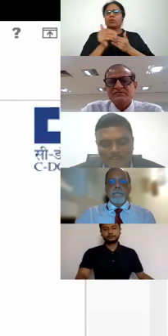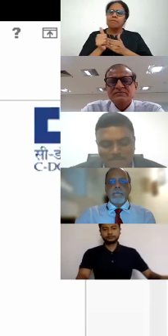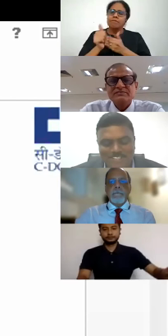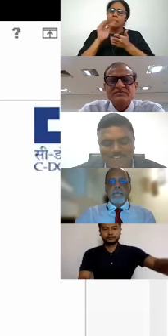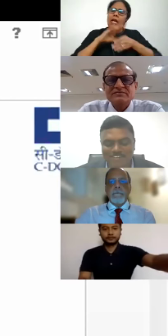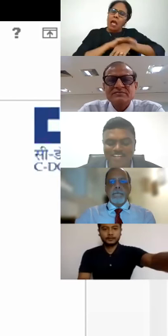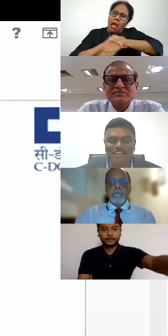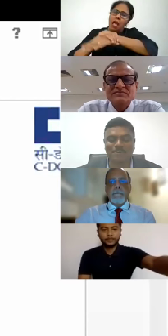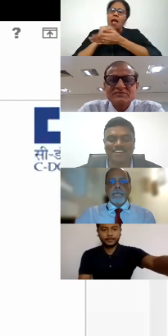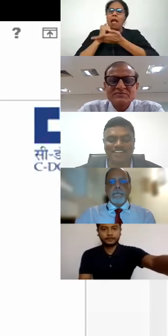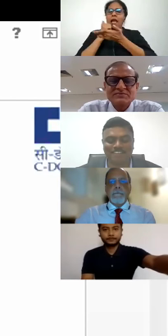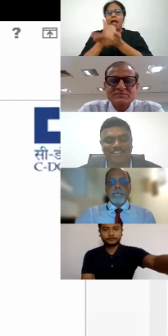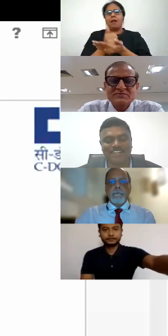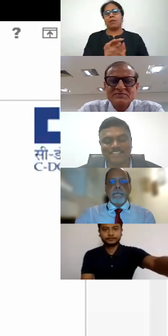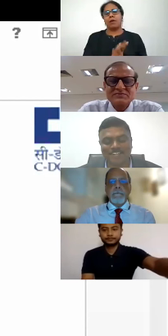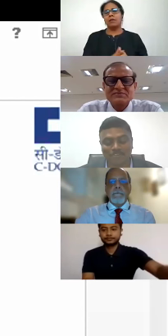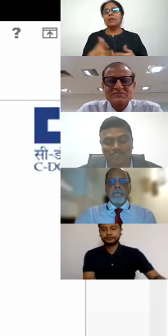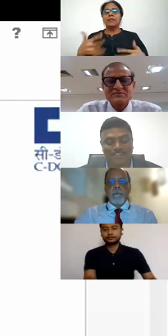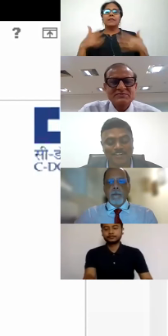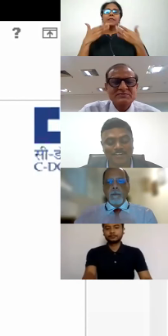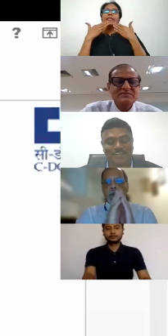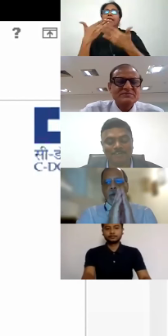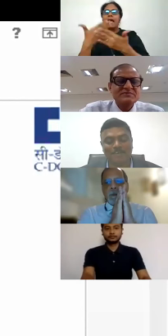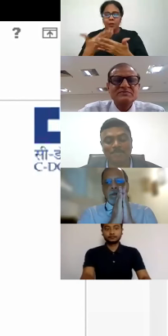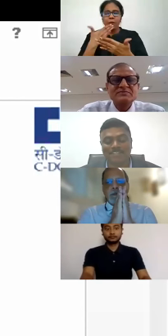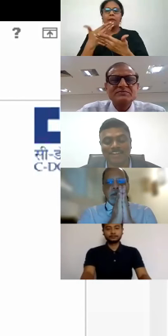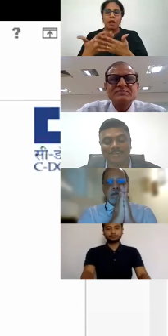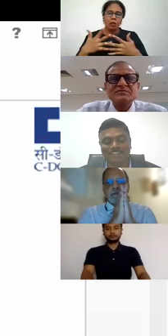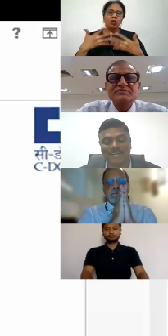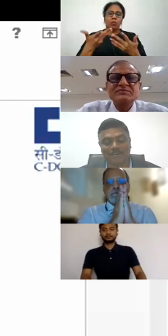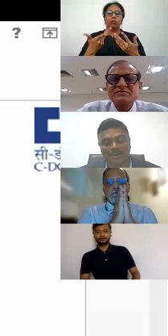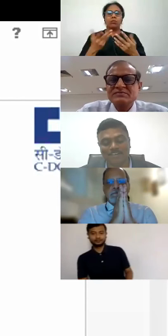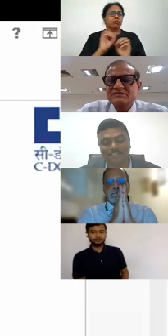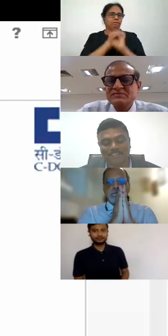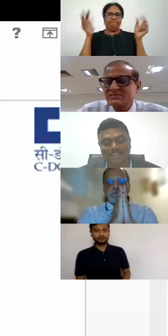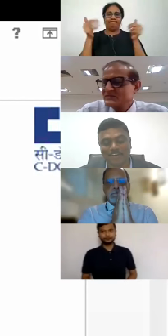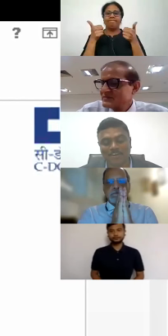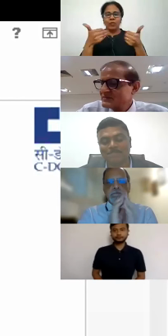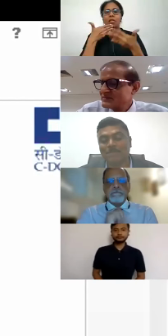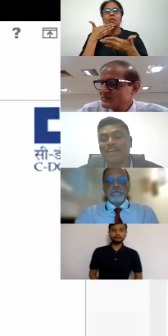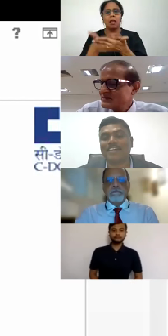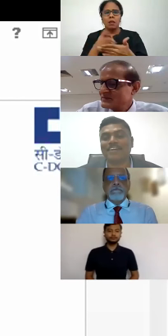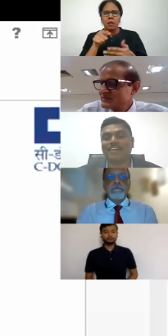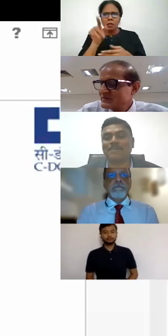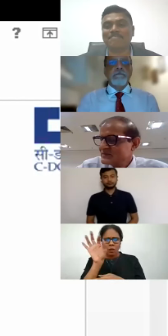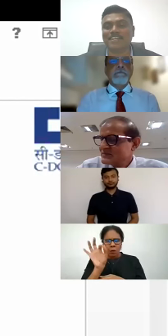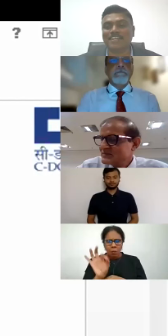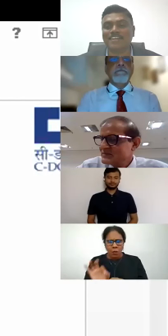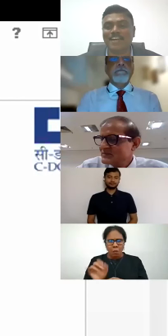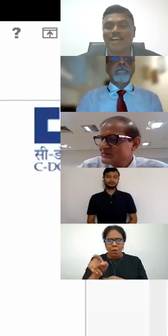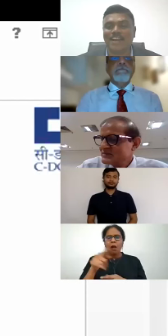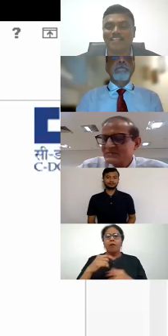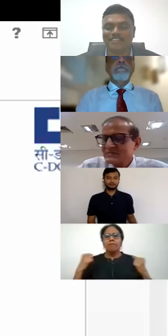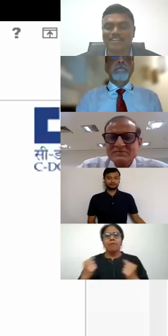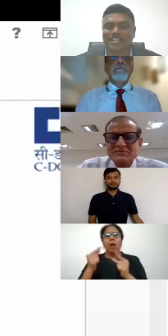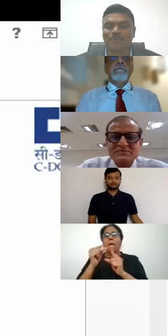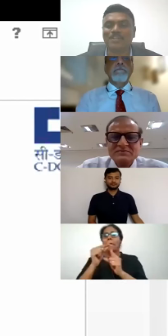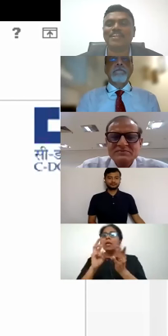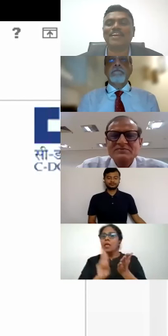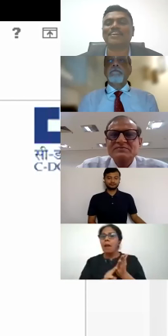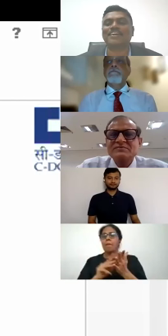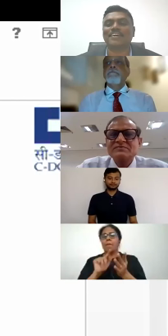Thank you very much. Very, very illuminating and very insightful. I'm happy that I think that you're spiriting PMVani, and I